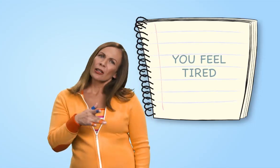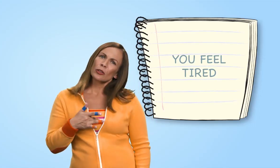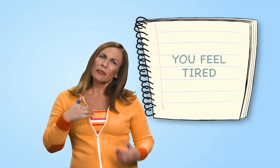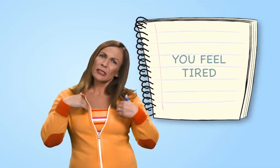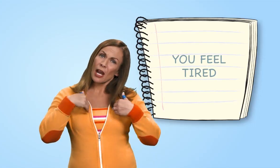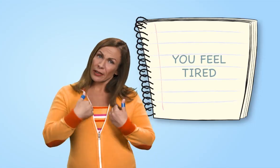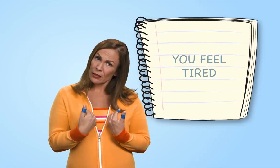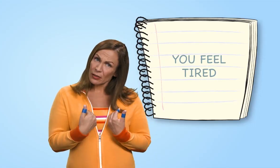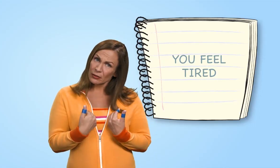You feel tired?